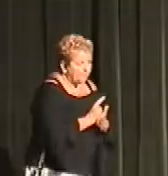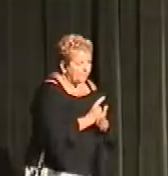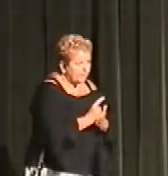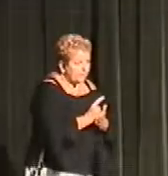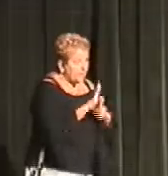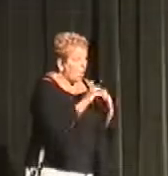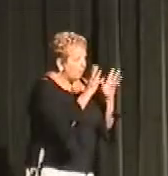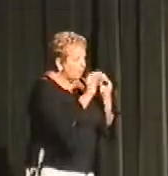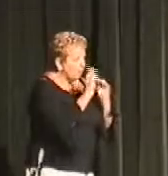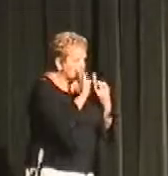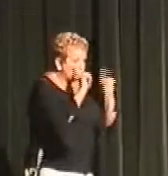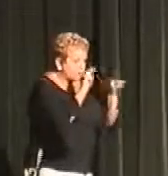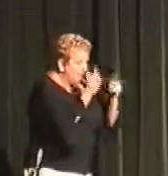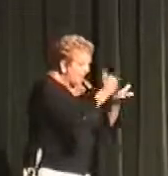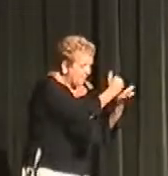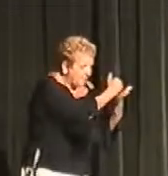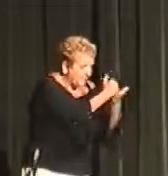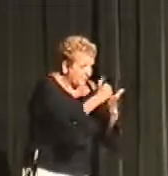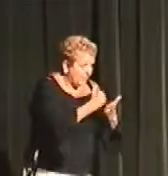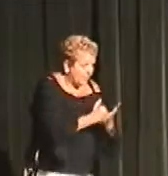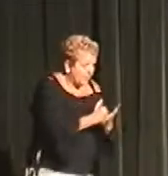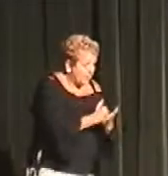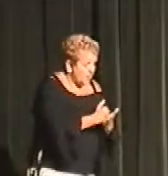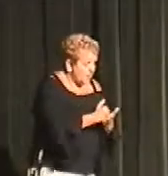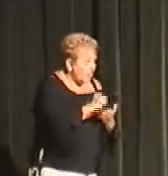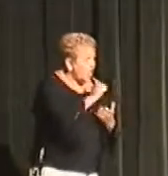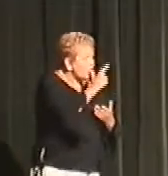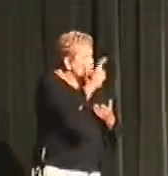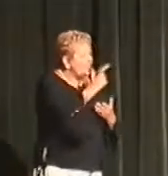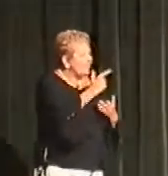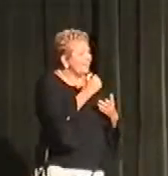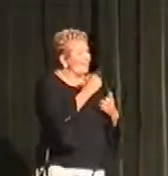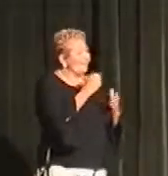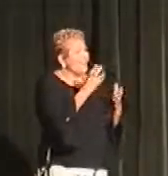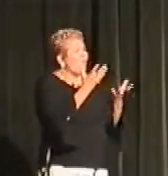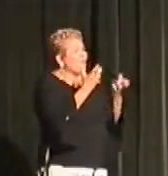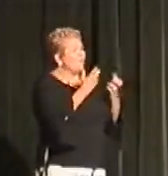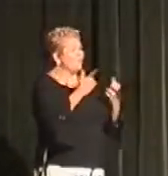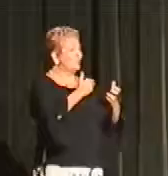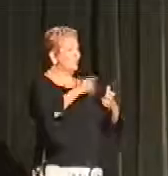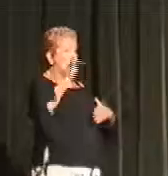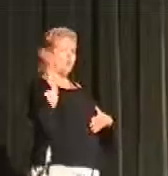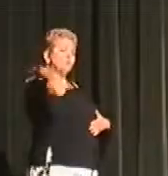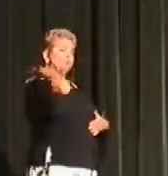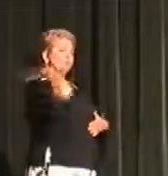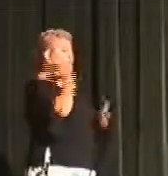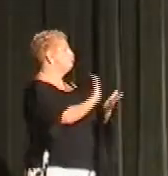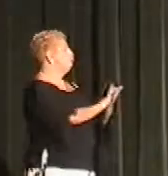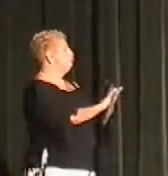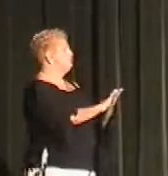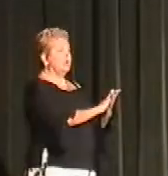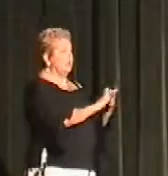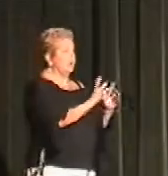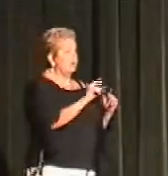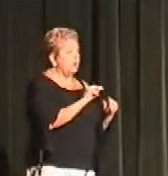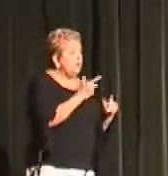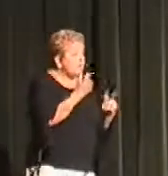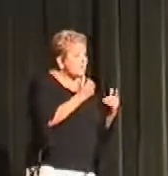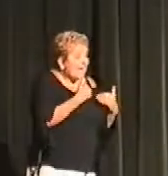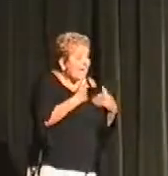meetings. And it wasn't that I wanted to get a gold star in AA. I was just terrified, and I had no place else to